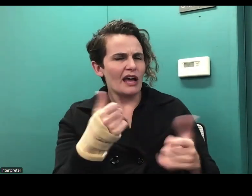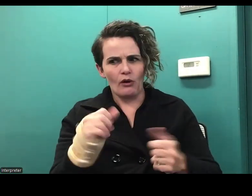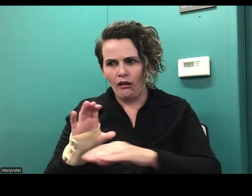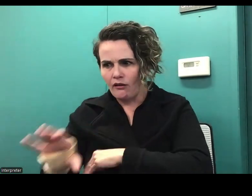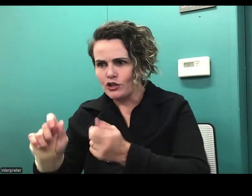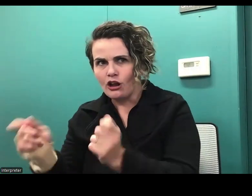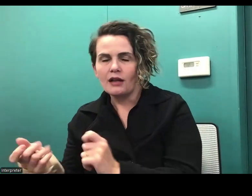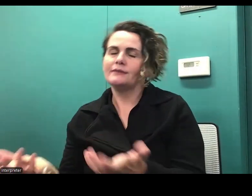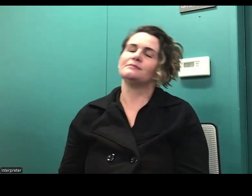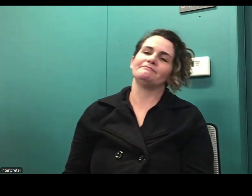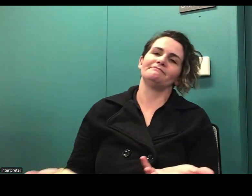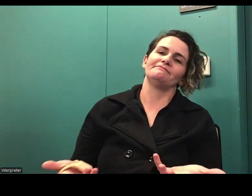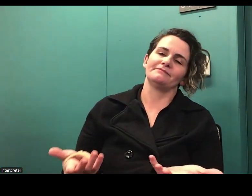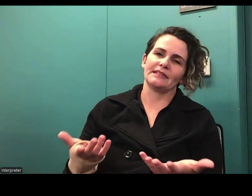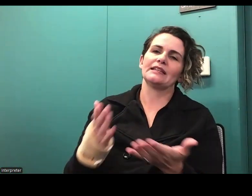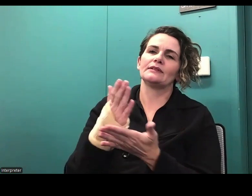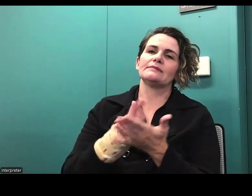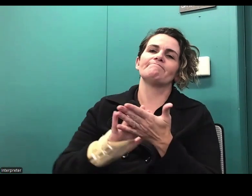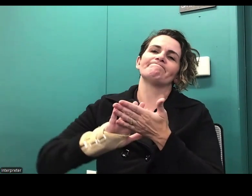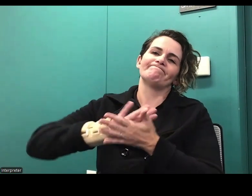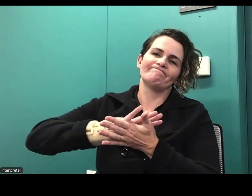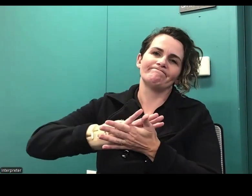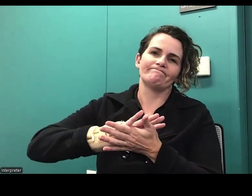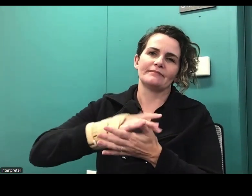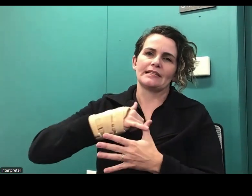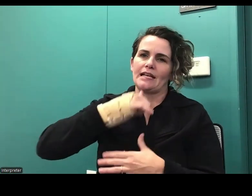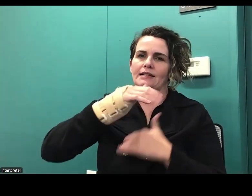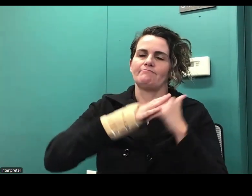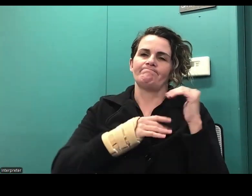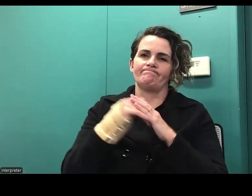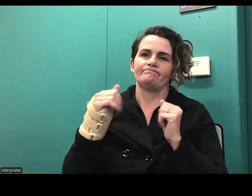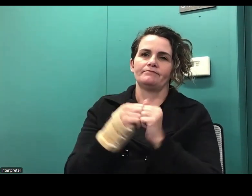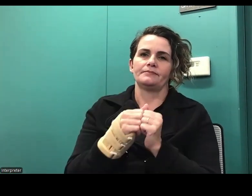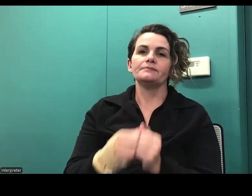some ambiguity in that I'm uncomfortable with.